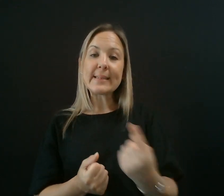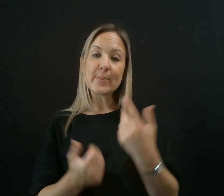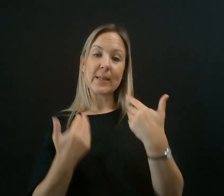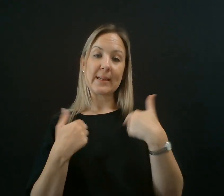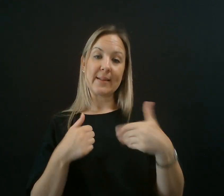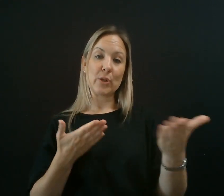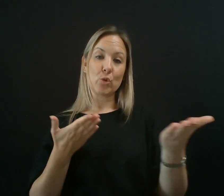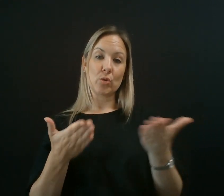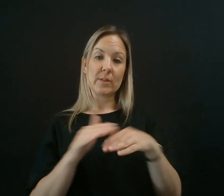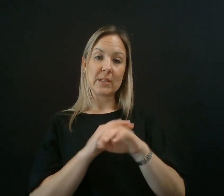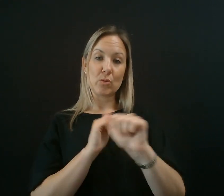in your home.